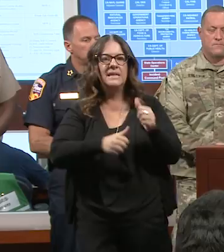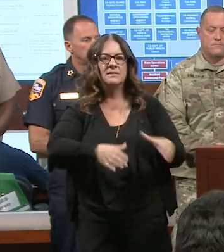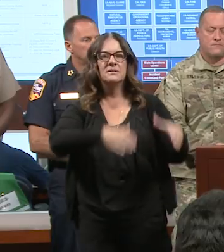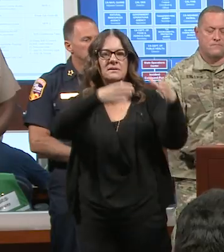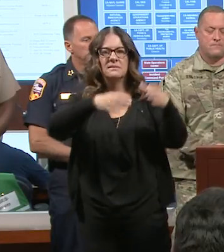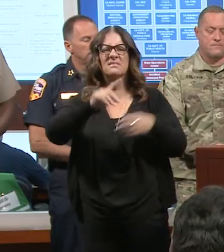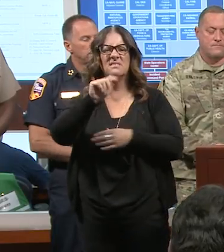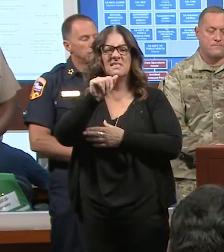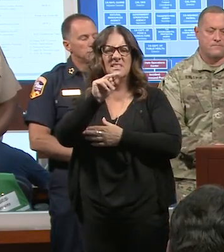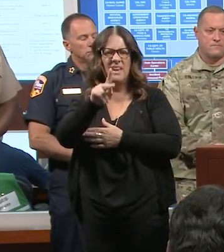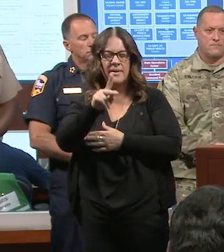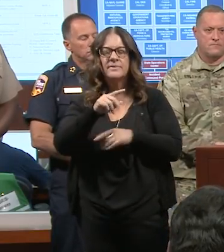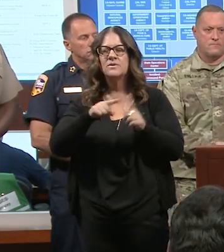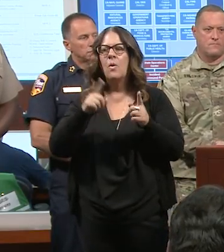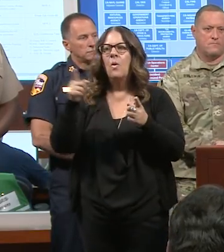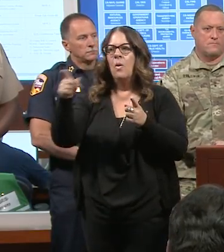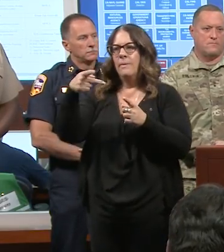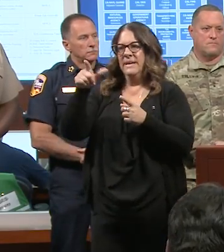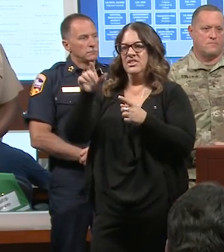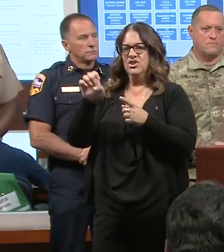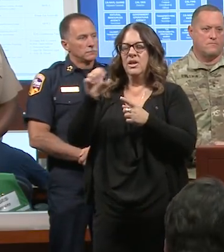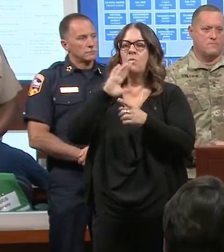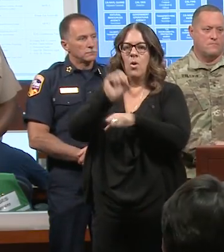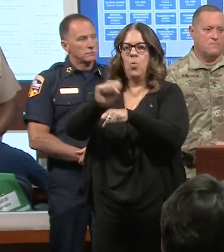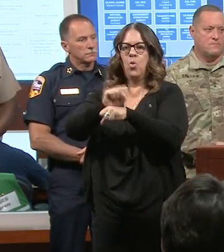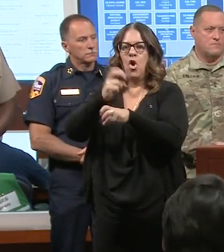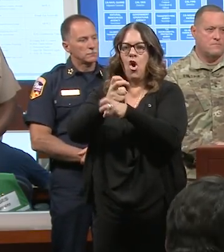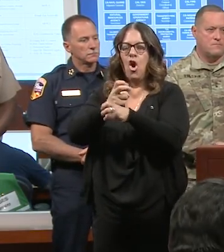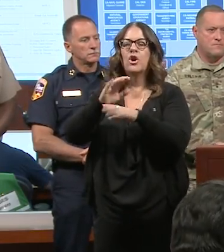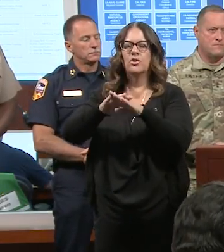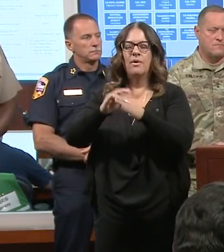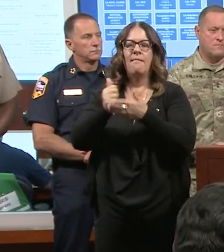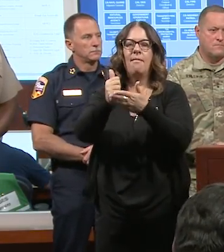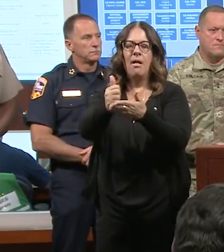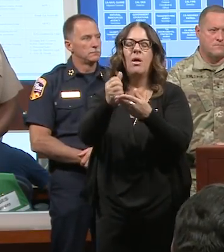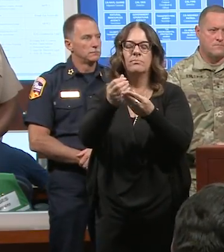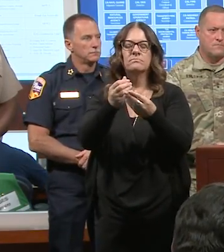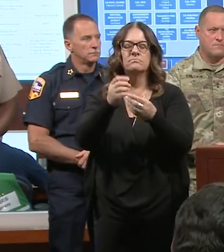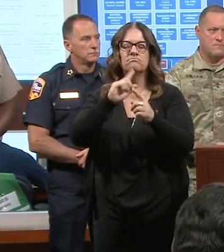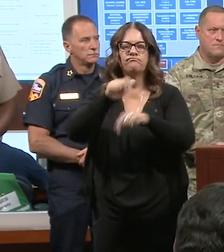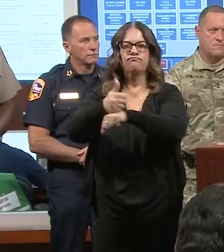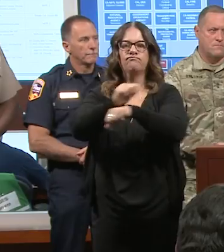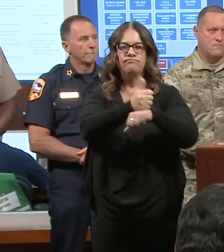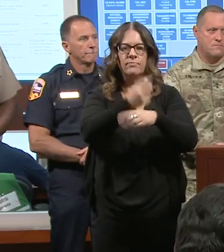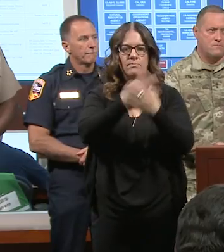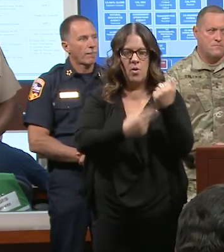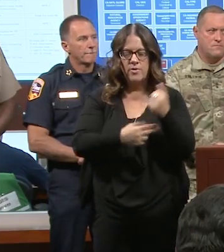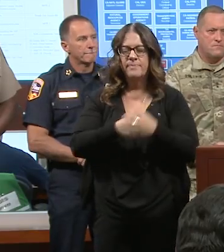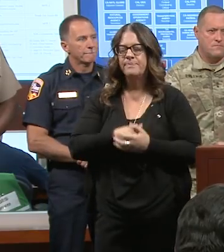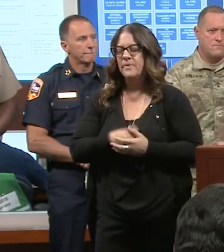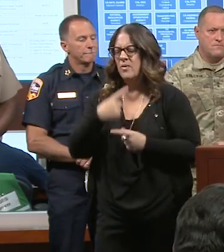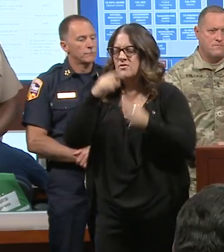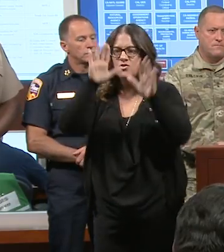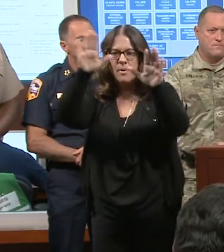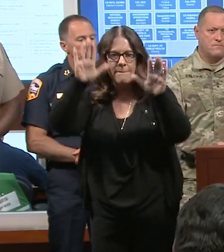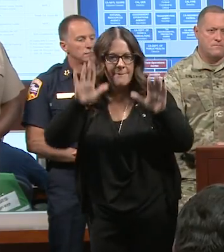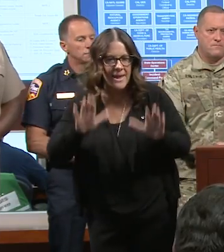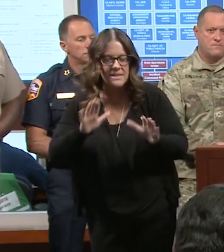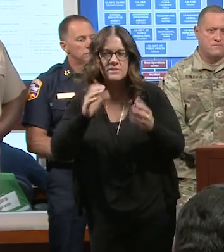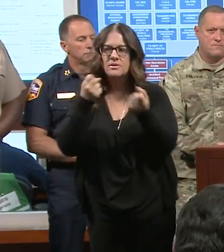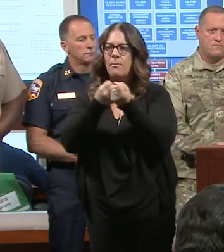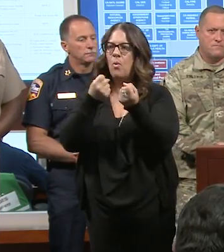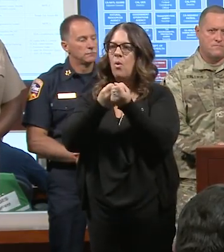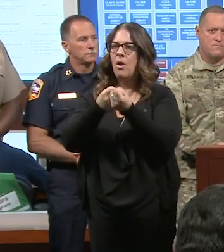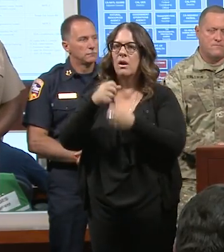going to be doing that today. Lastly, our private sector partners have been tremendous. We've had tremendous commodities